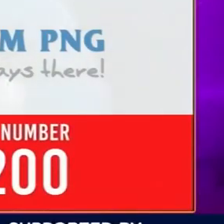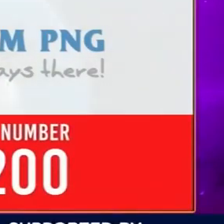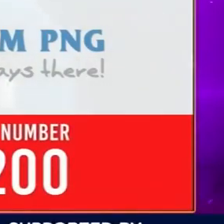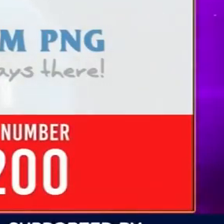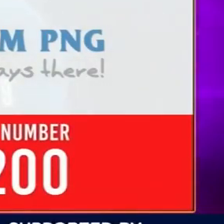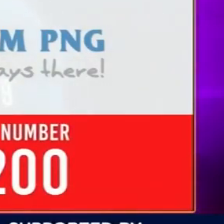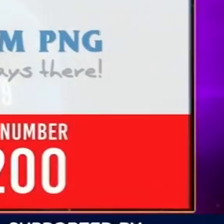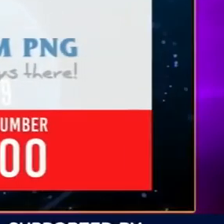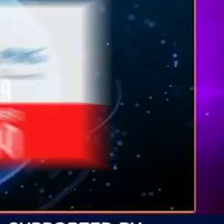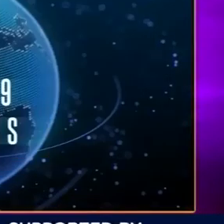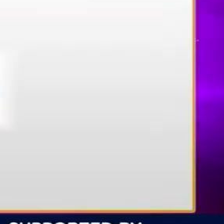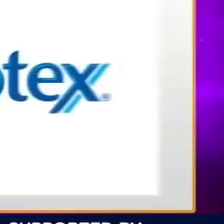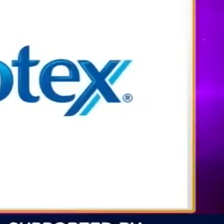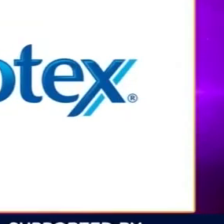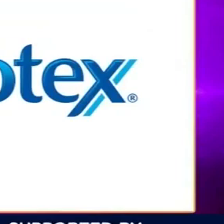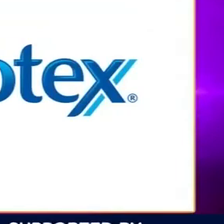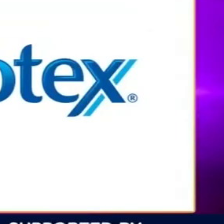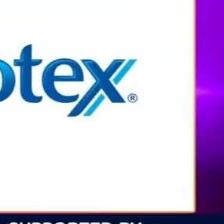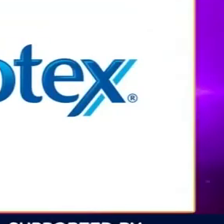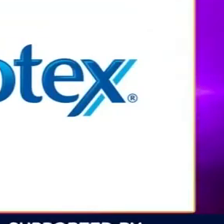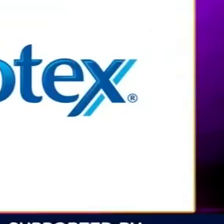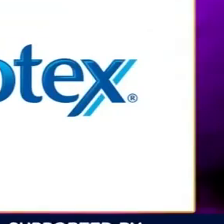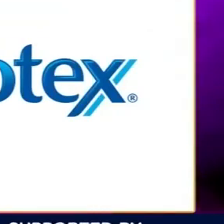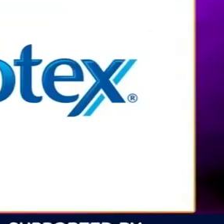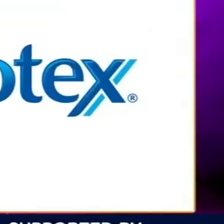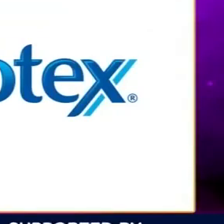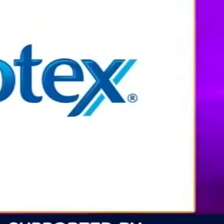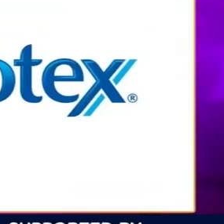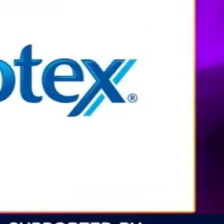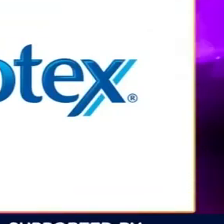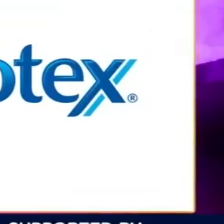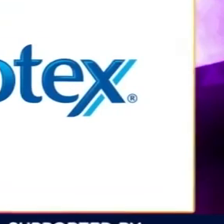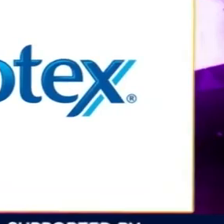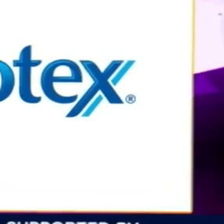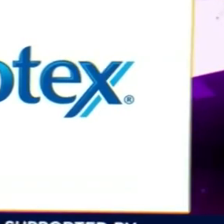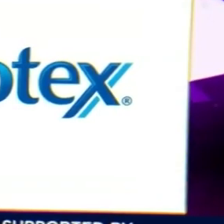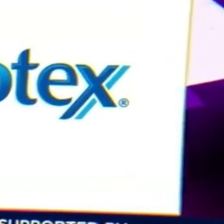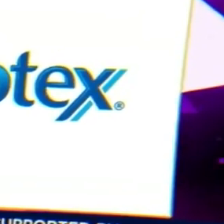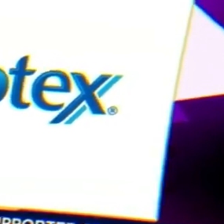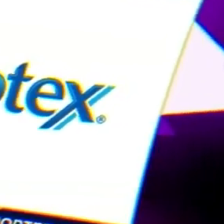And Protex. Clean hands, good health.